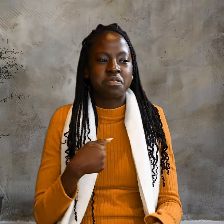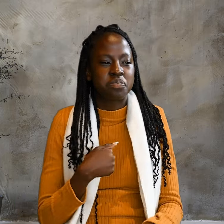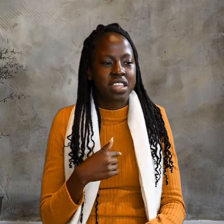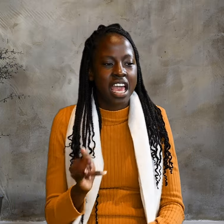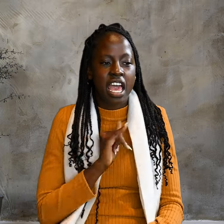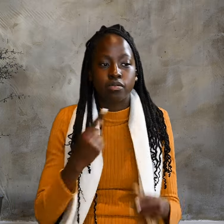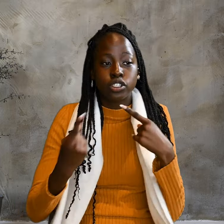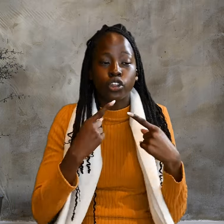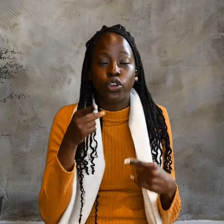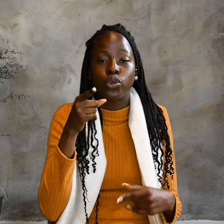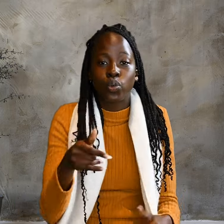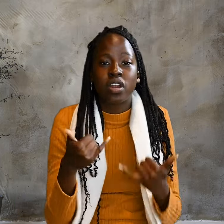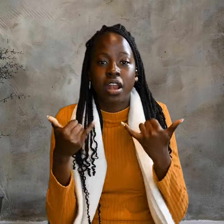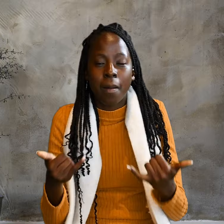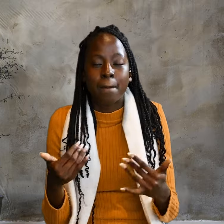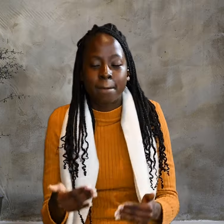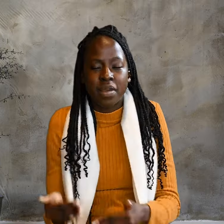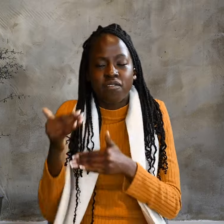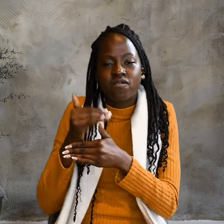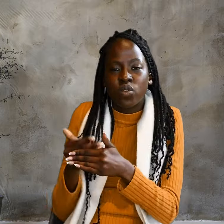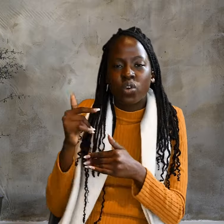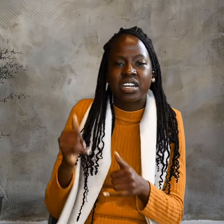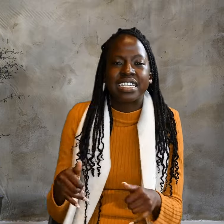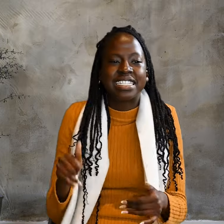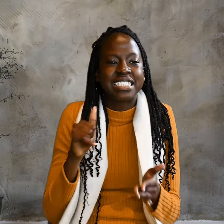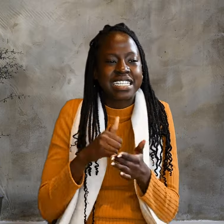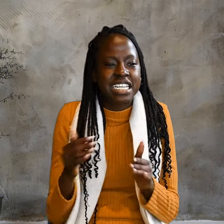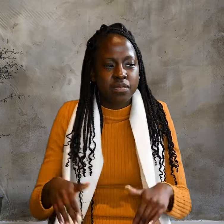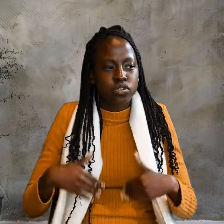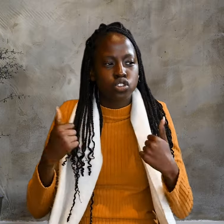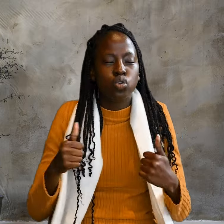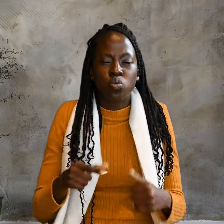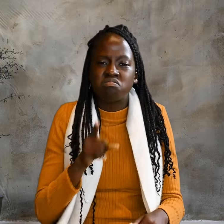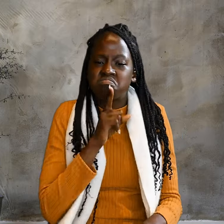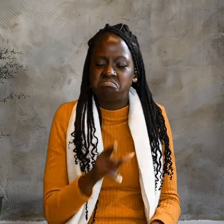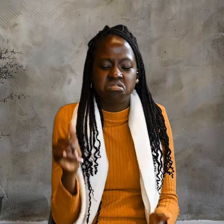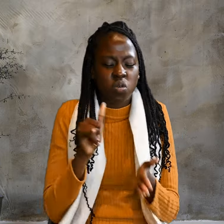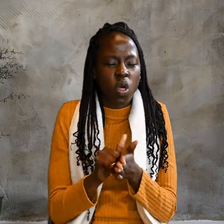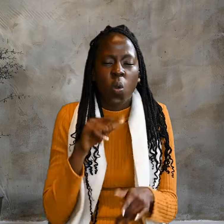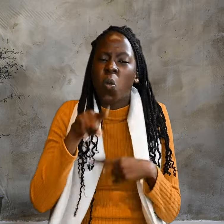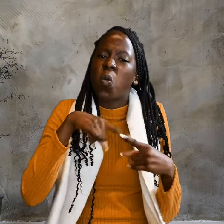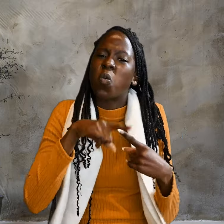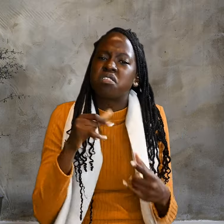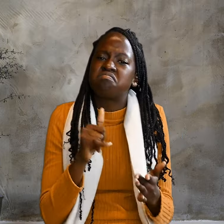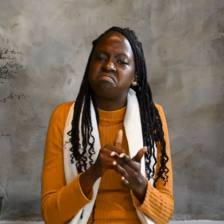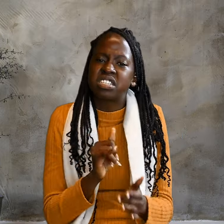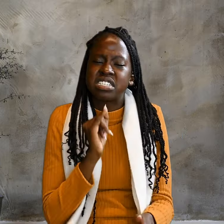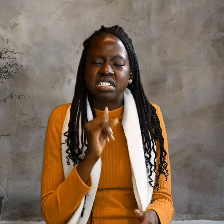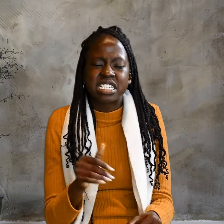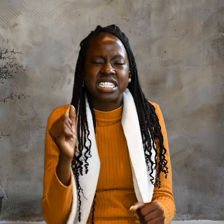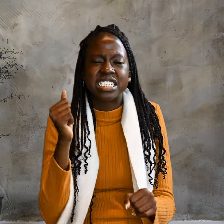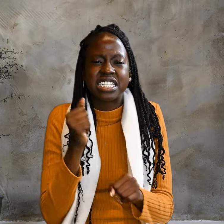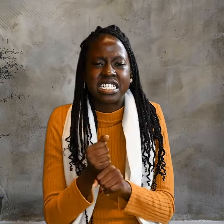it happens, so that when it does happen, you will believe that I am who I am.